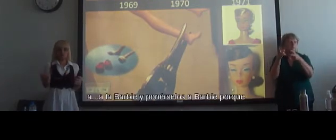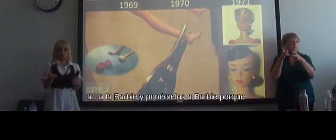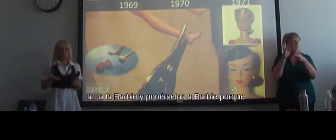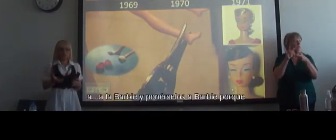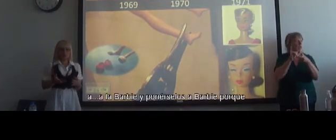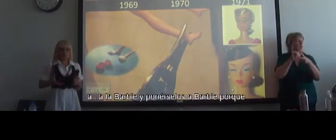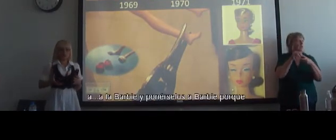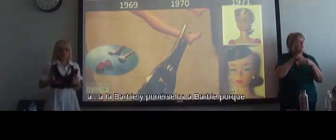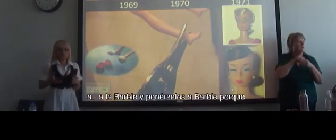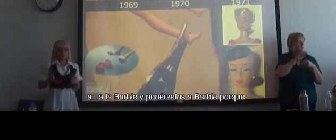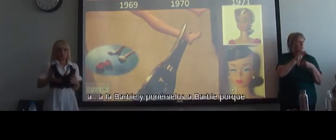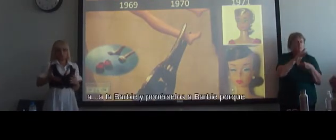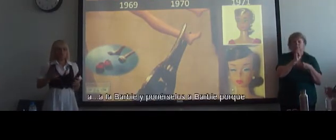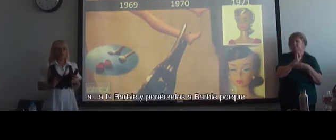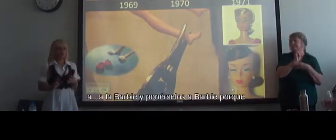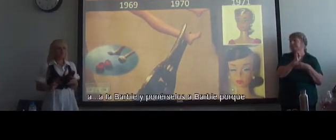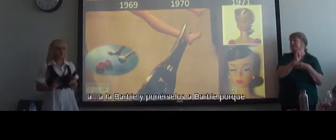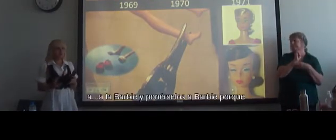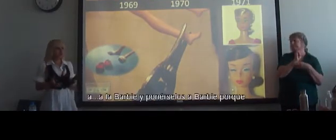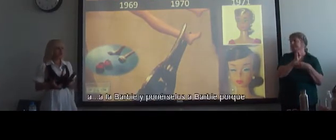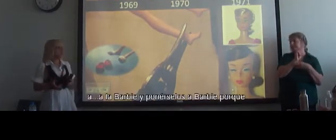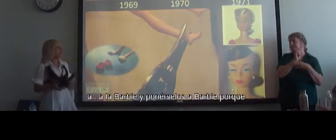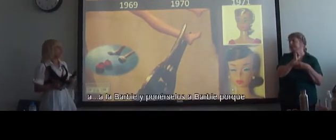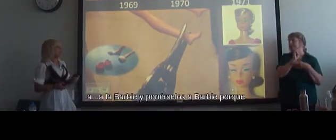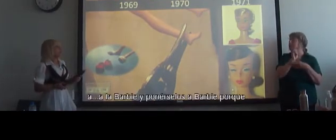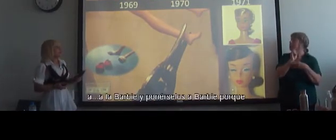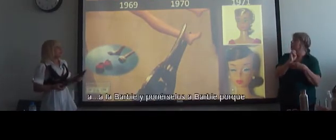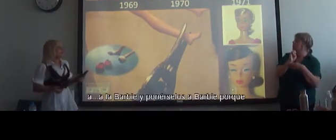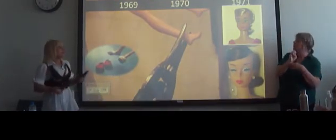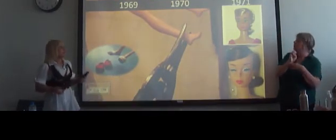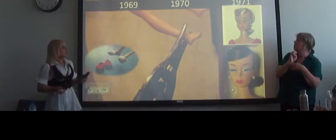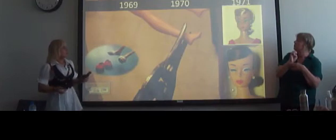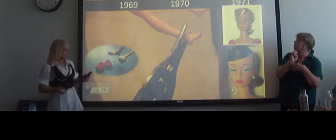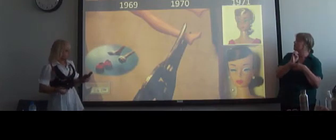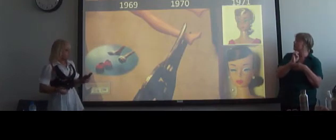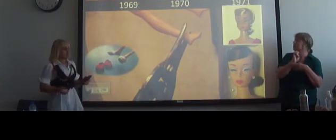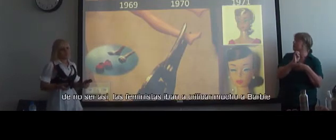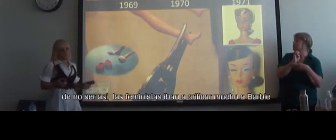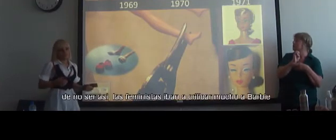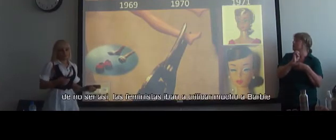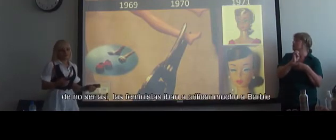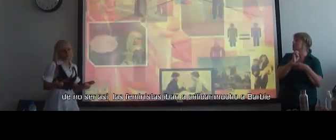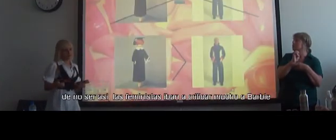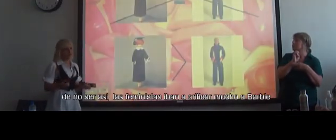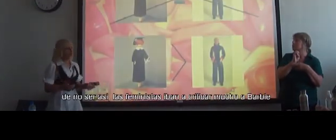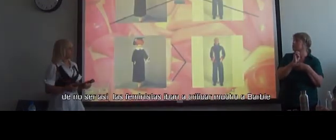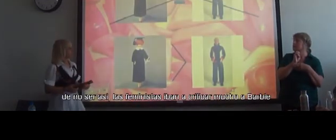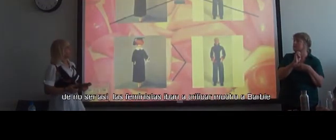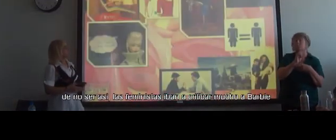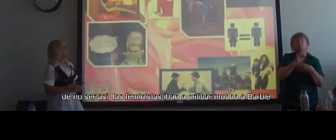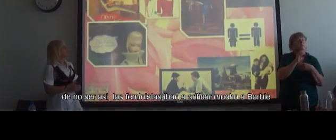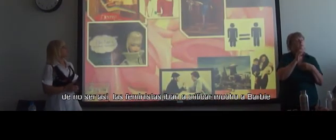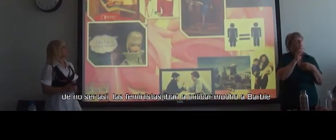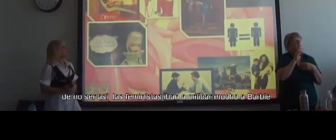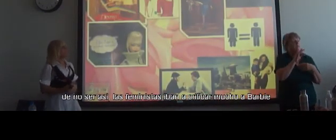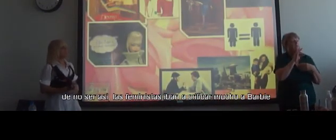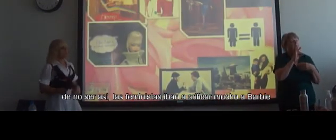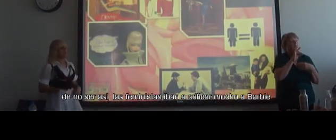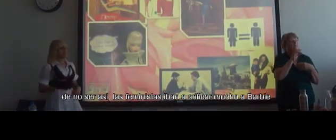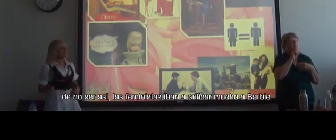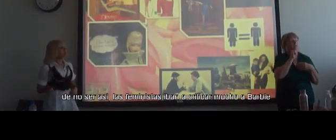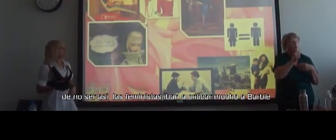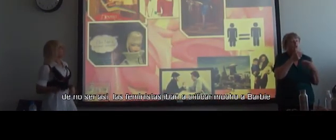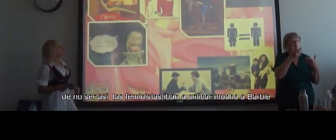movement to Barbie, and put it to Barbie, because if not, feminists were going